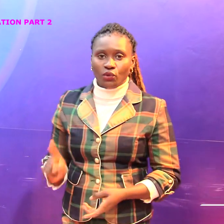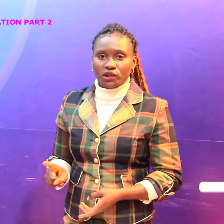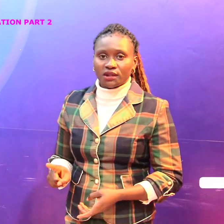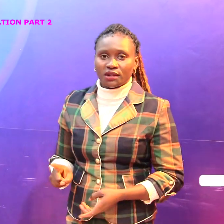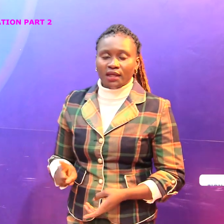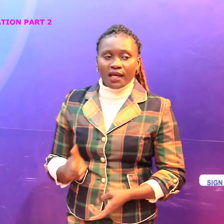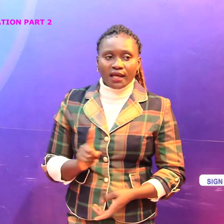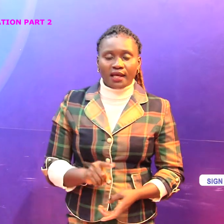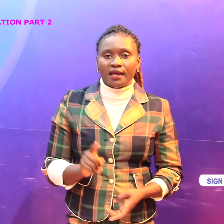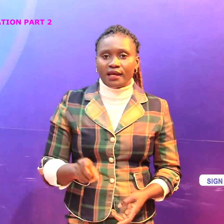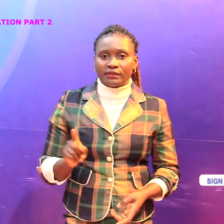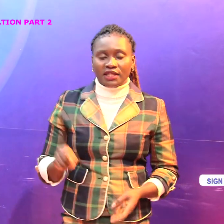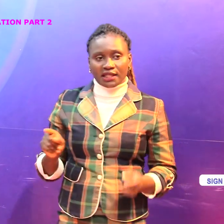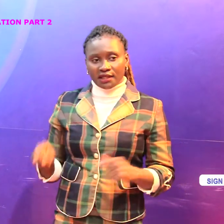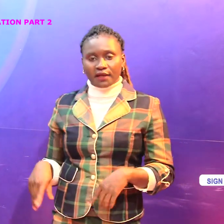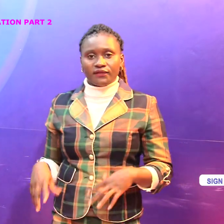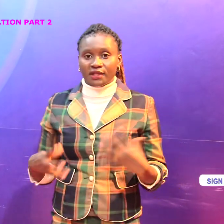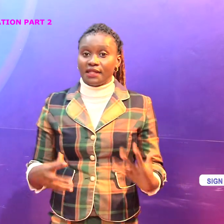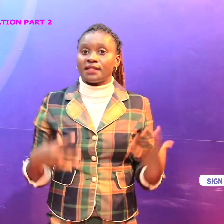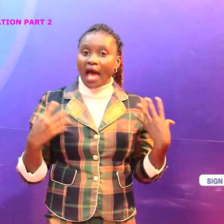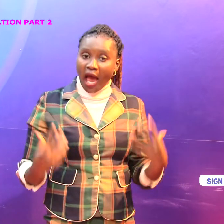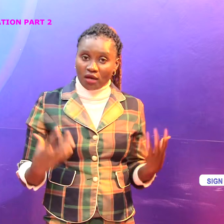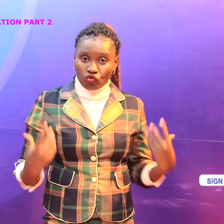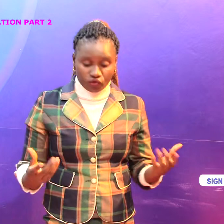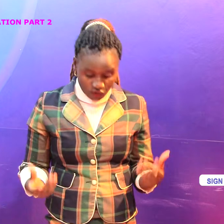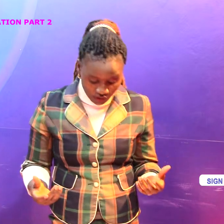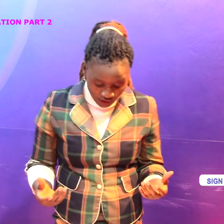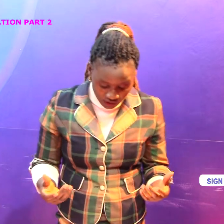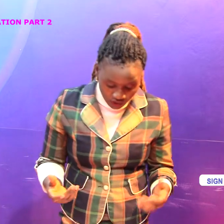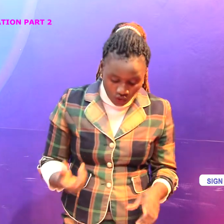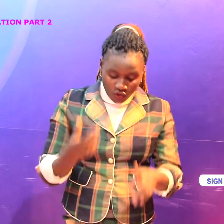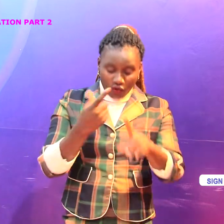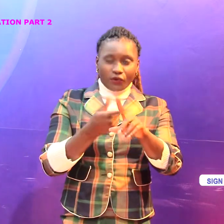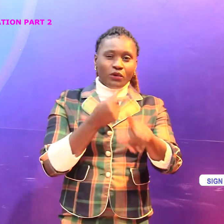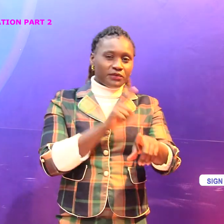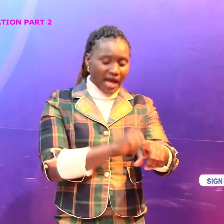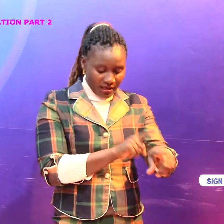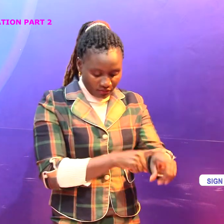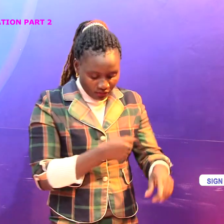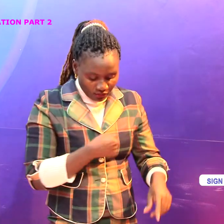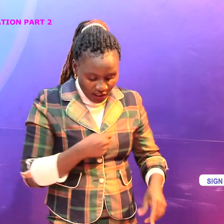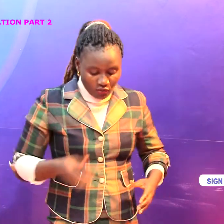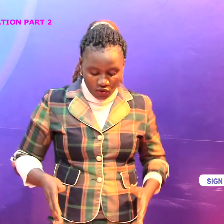born. He has been the chief since I was born. So, from time, me